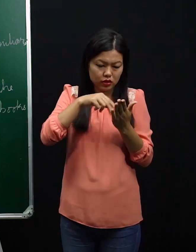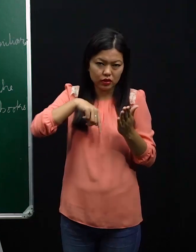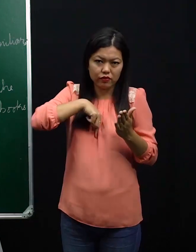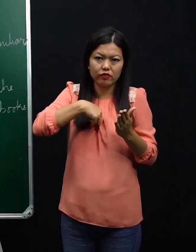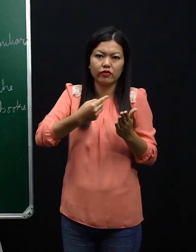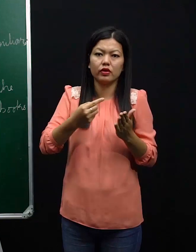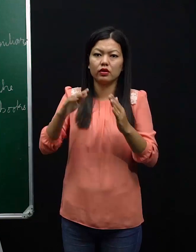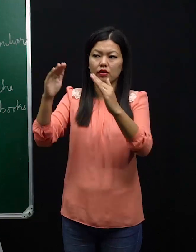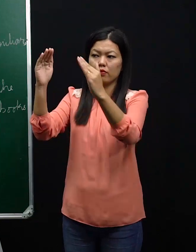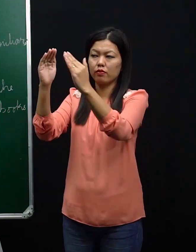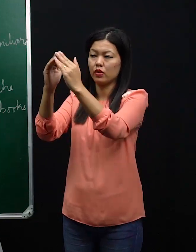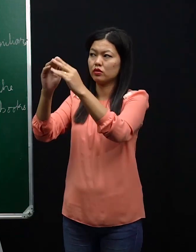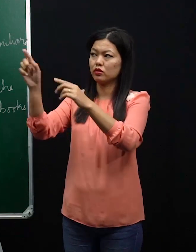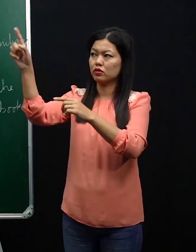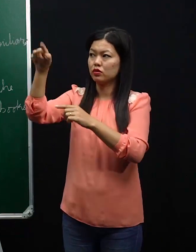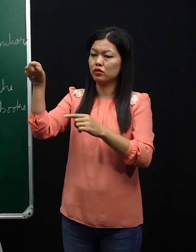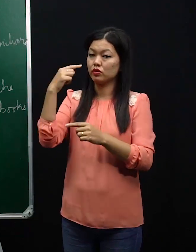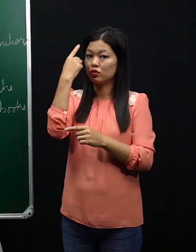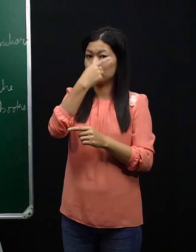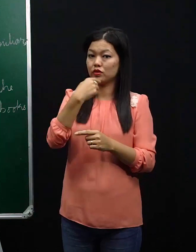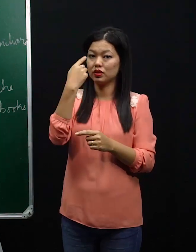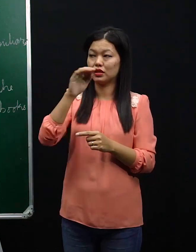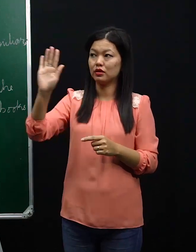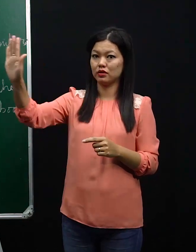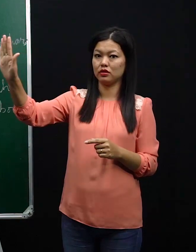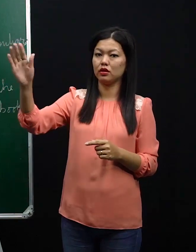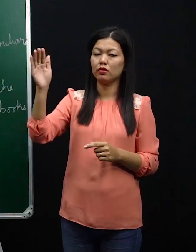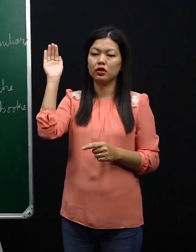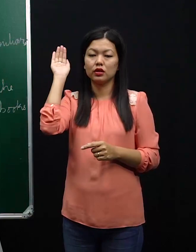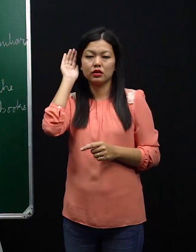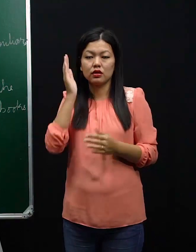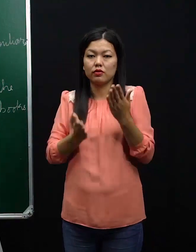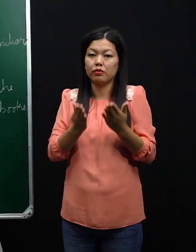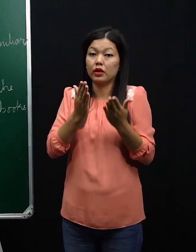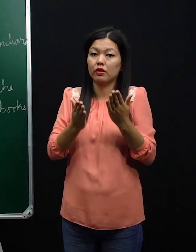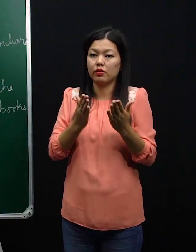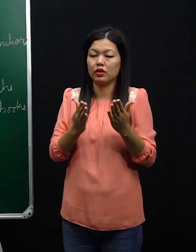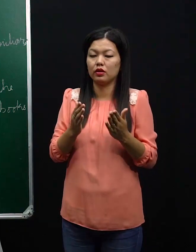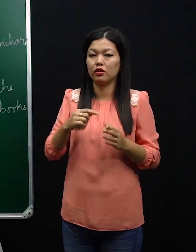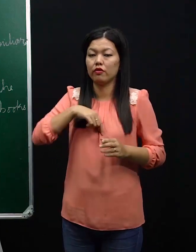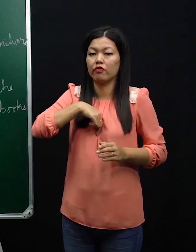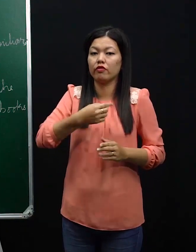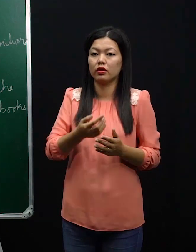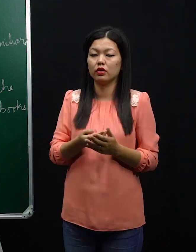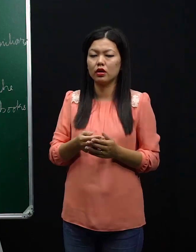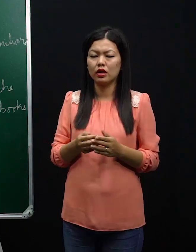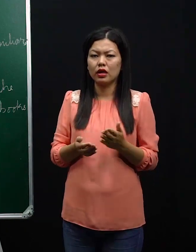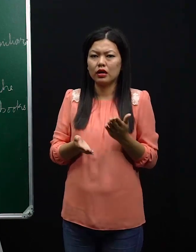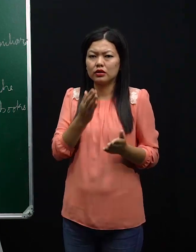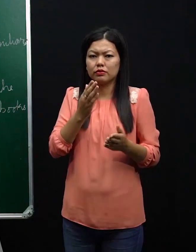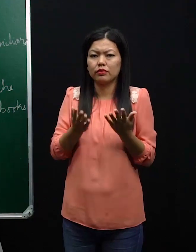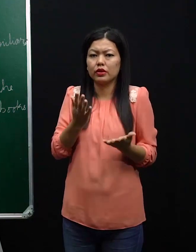reading. And every time he looked up, he would feel as if this face was smiling at him in a very kind